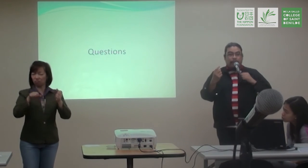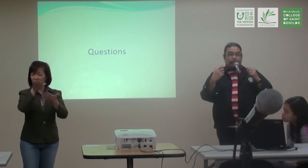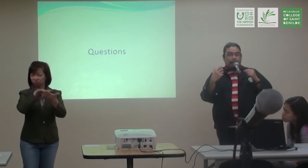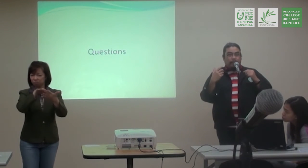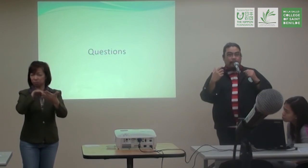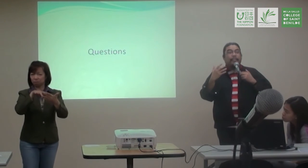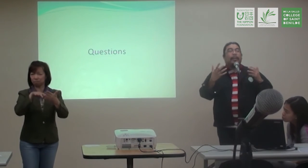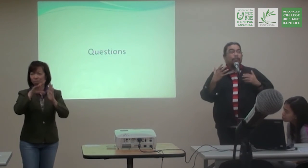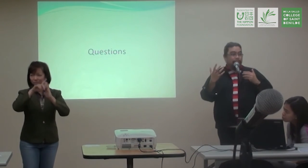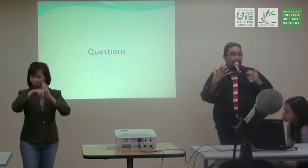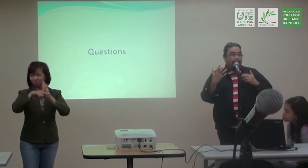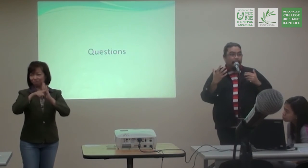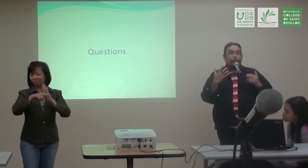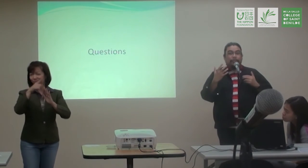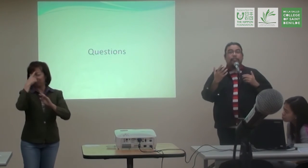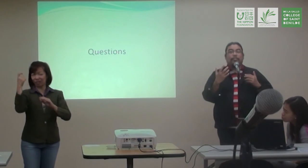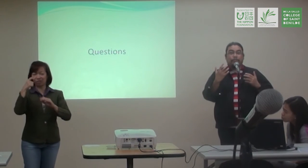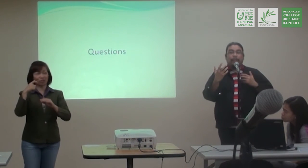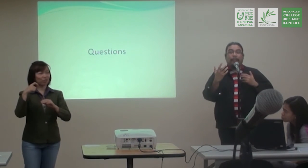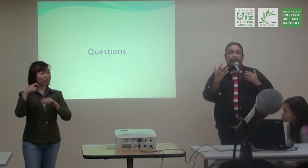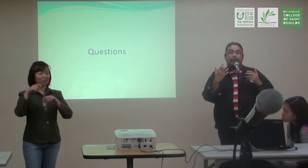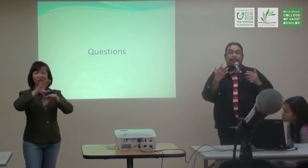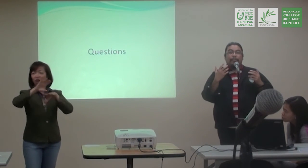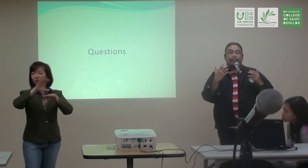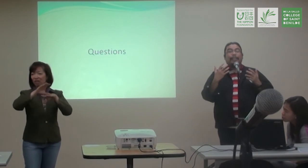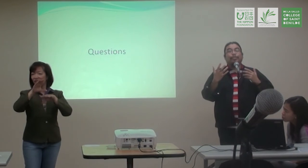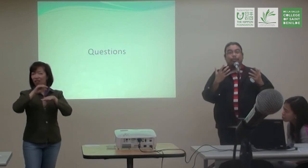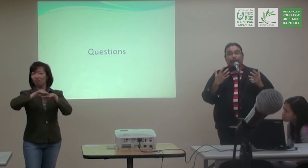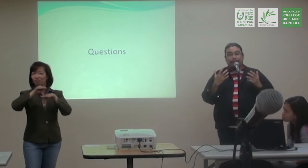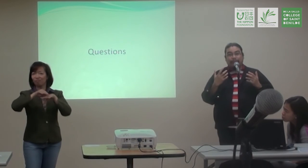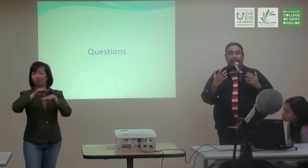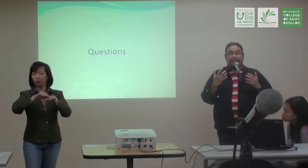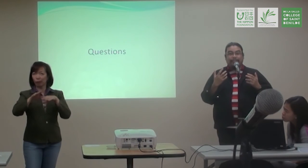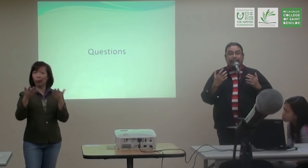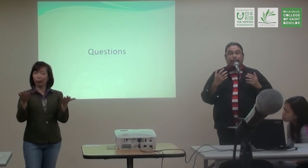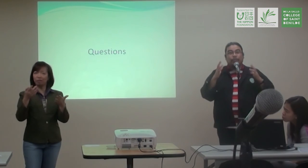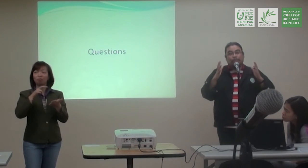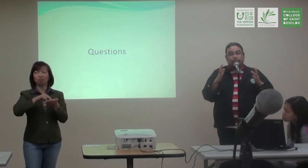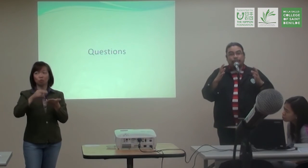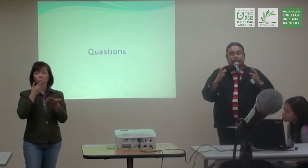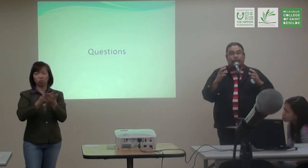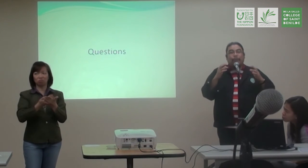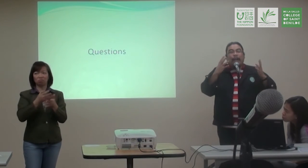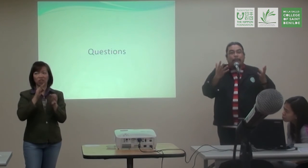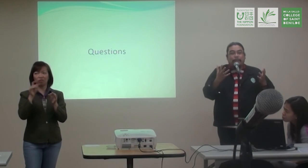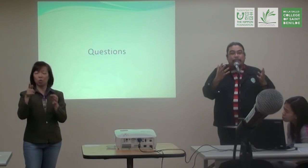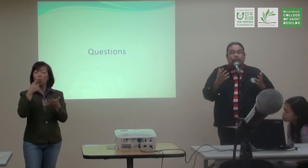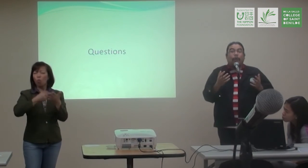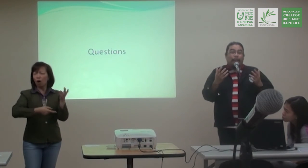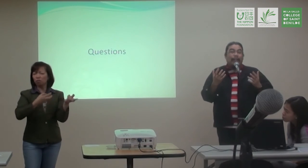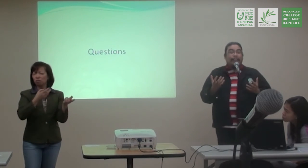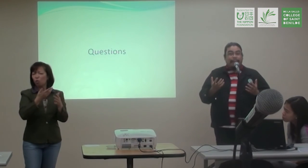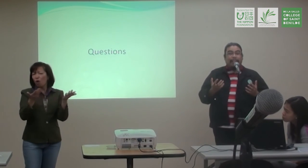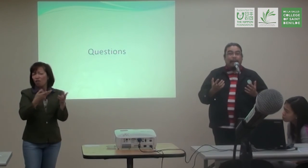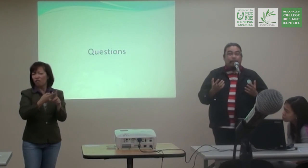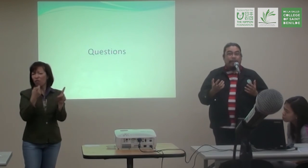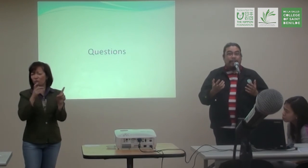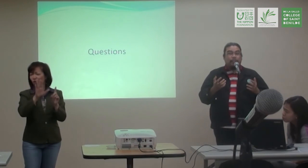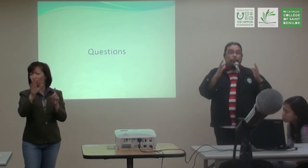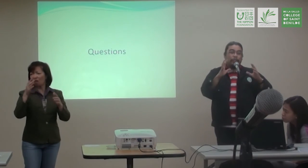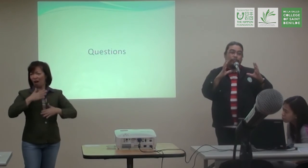because in counseling, that's something nice to talk about, basically your source of happiness